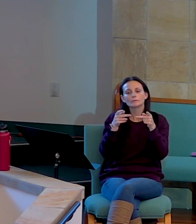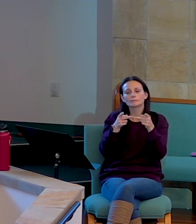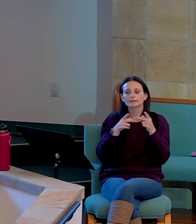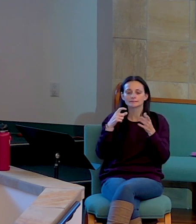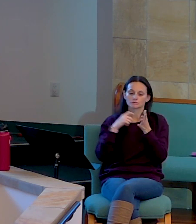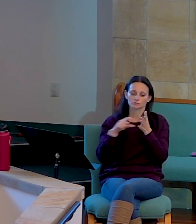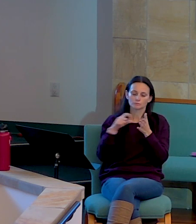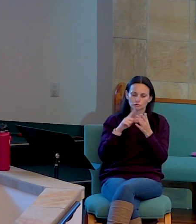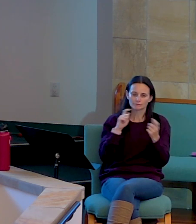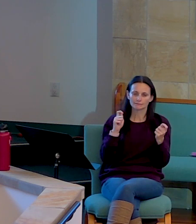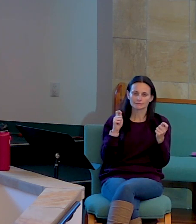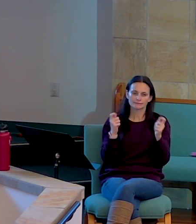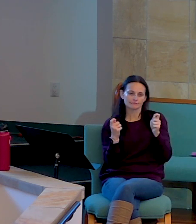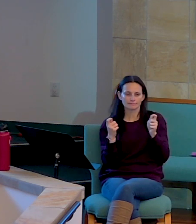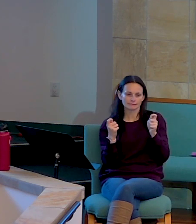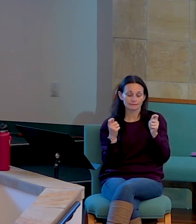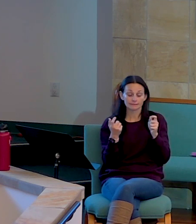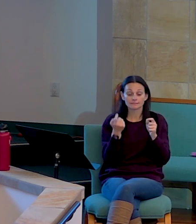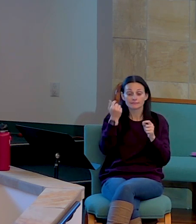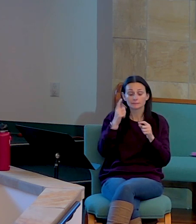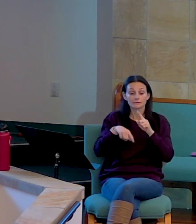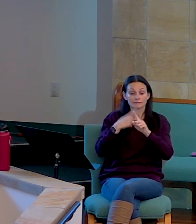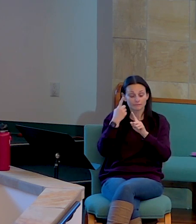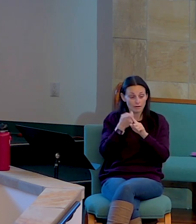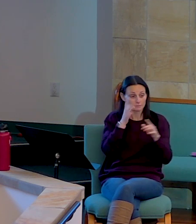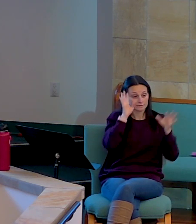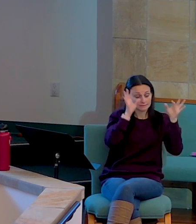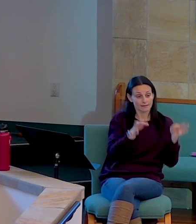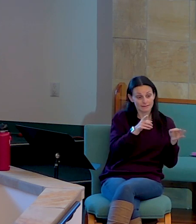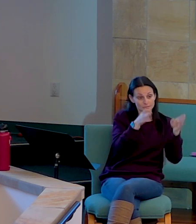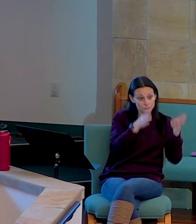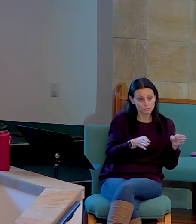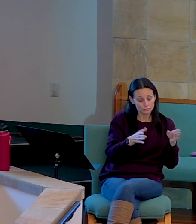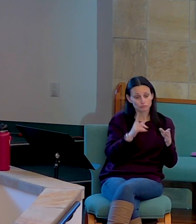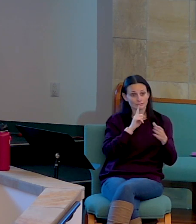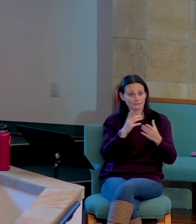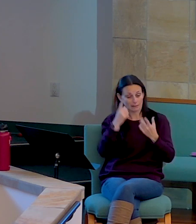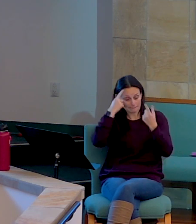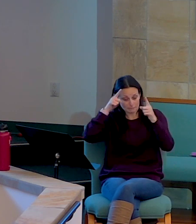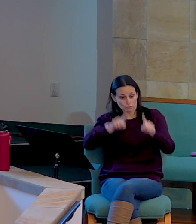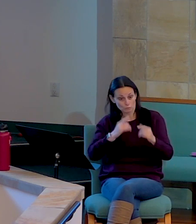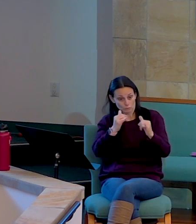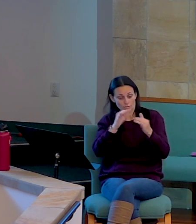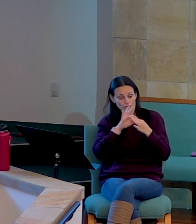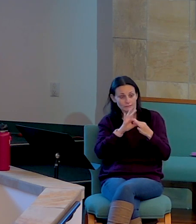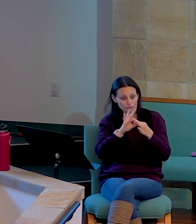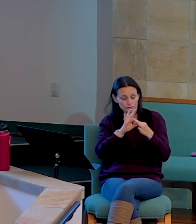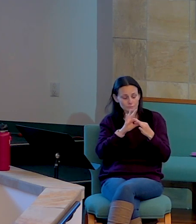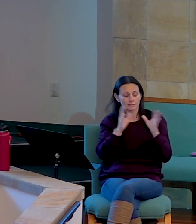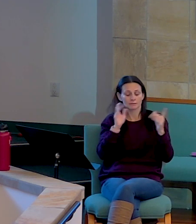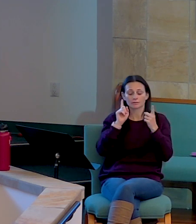scripture turns a little bit. The difference between choosing a person and being in a mutual relationship versus